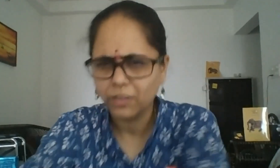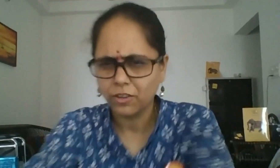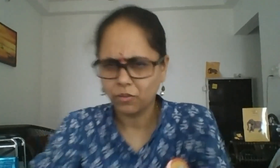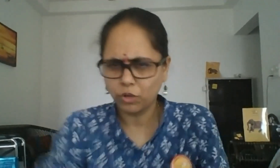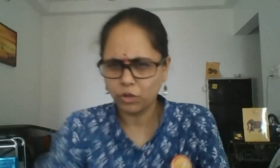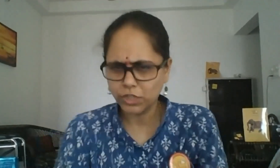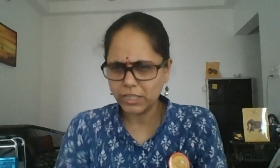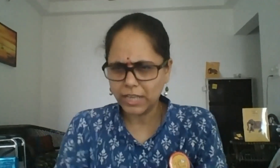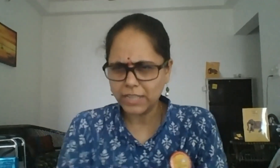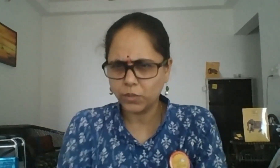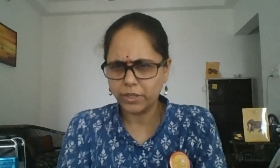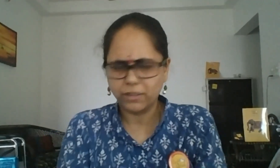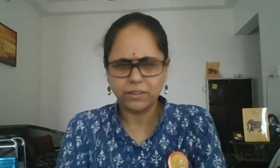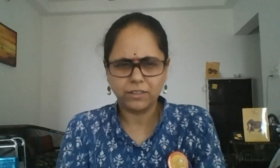What was the last word?